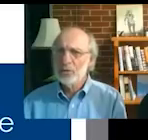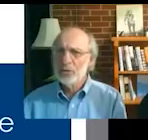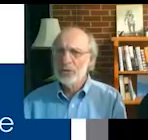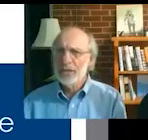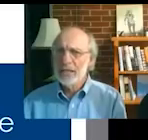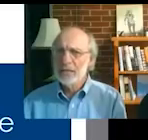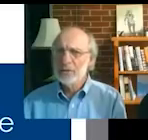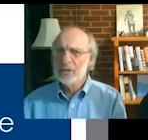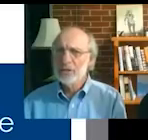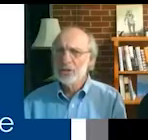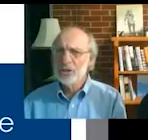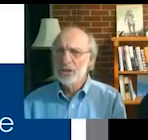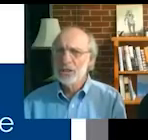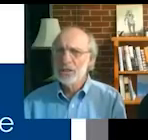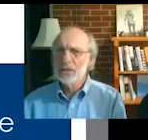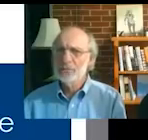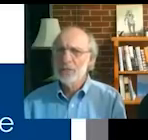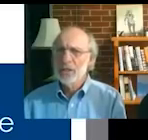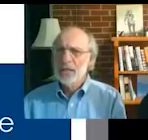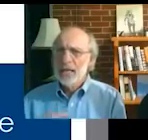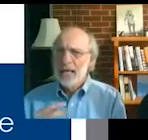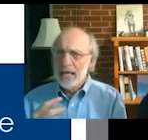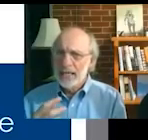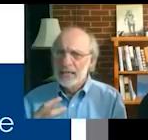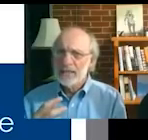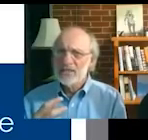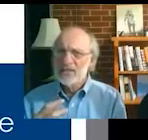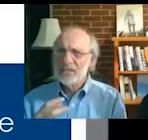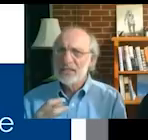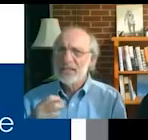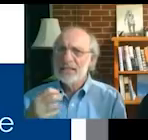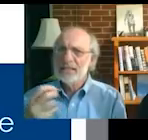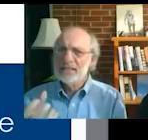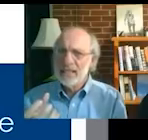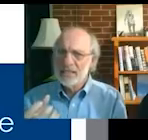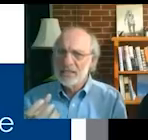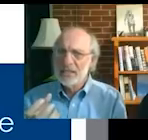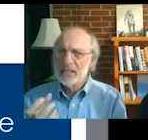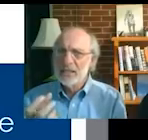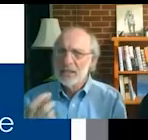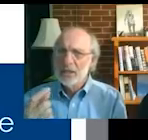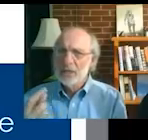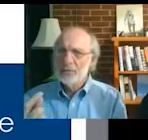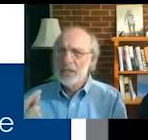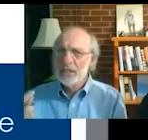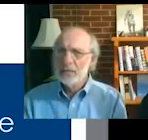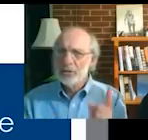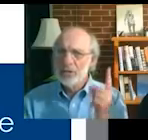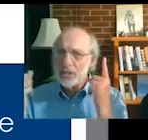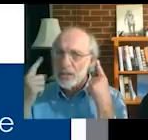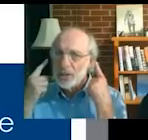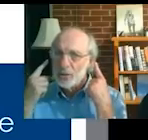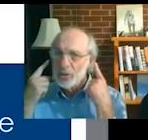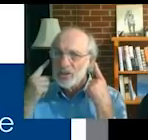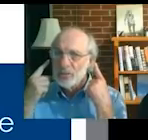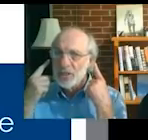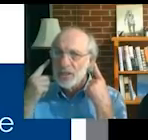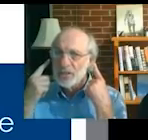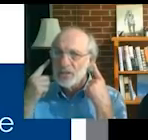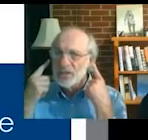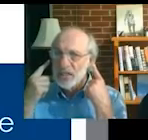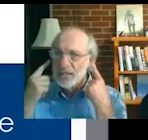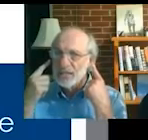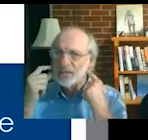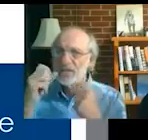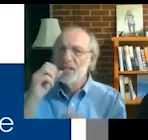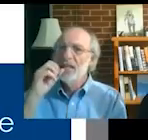acquiring vocal language has the necessity of being able to hear what somebody